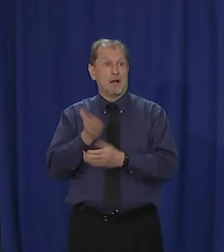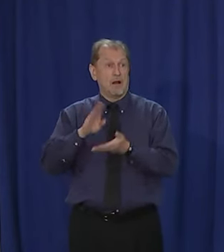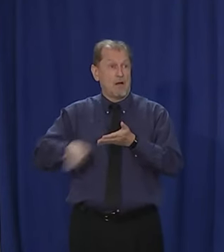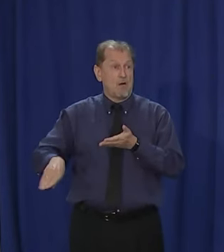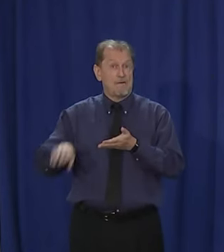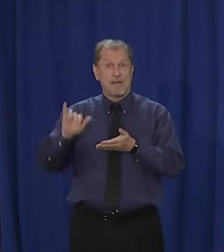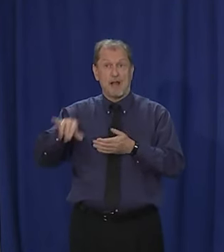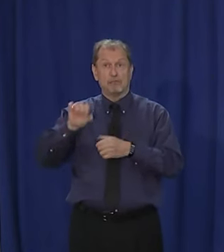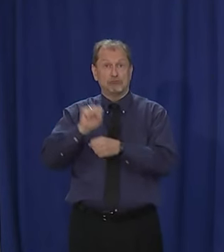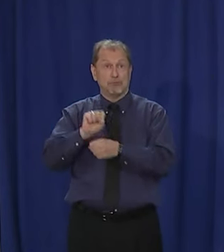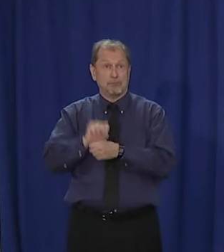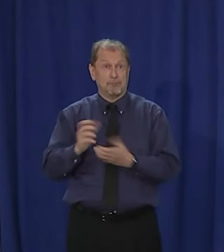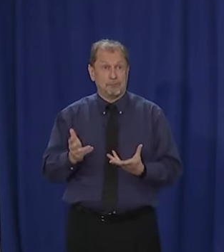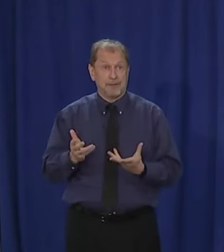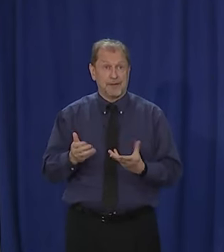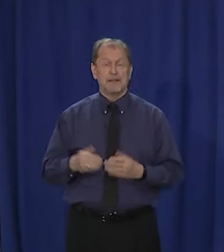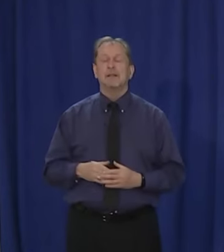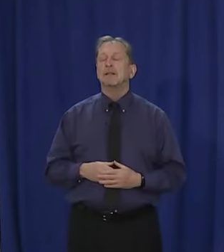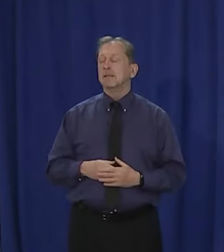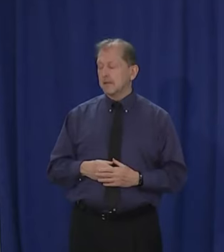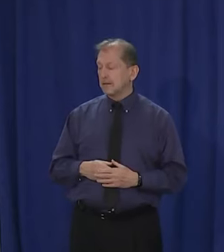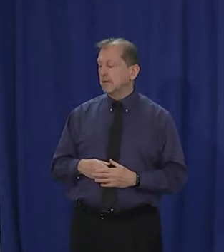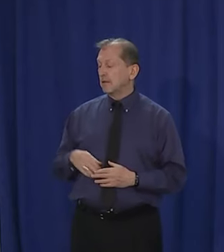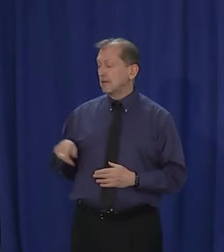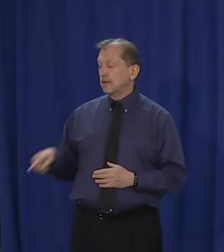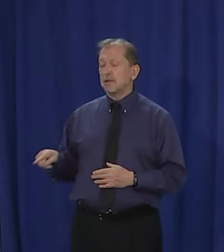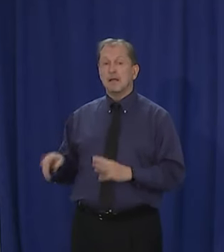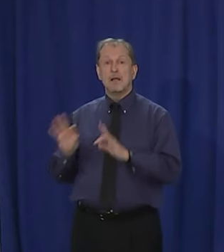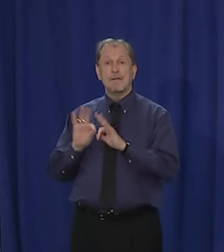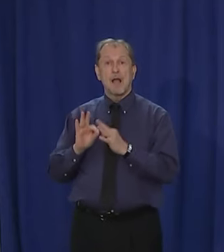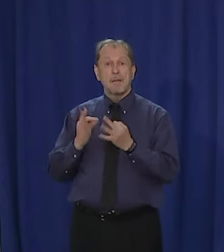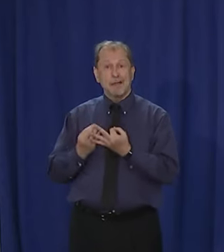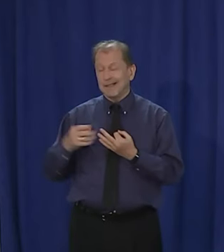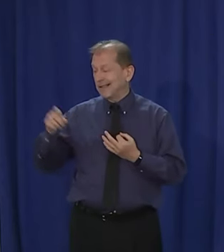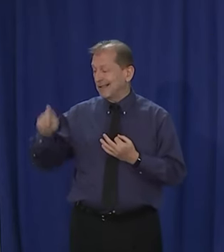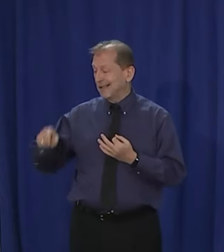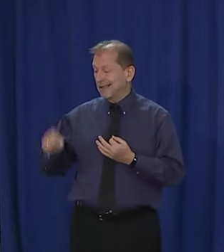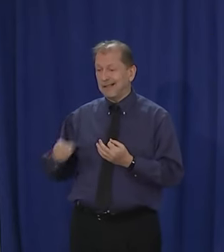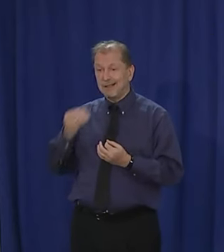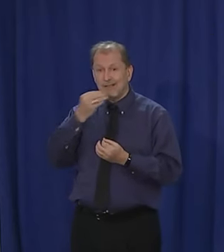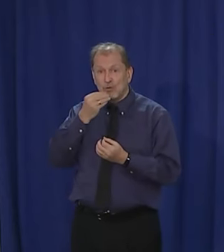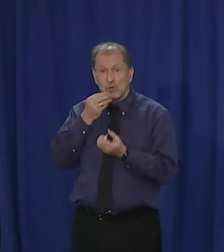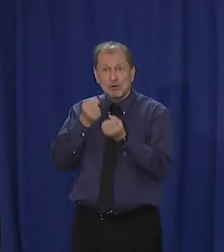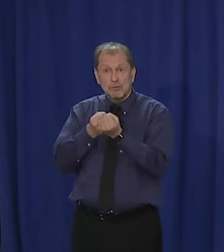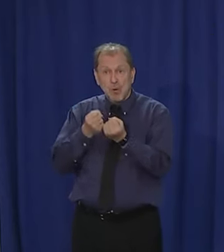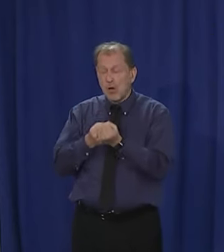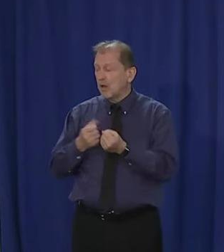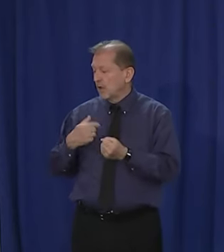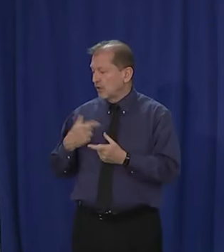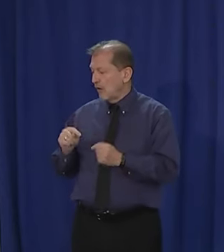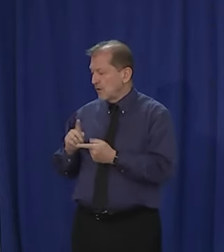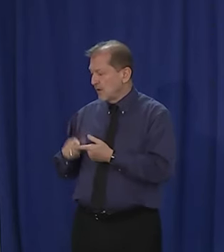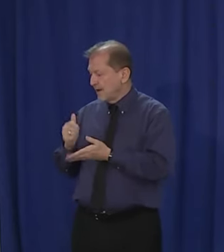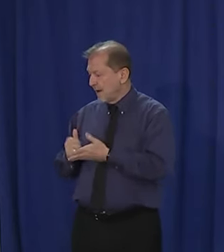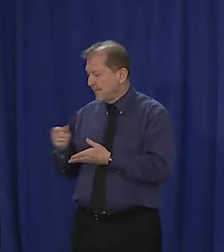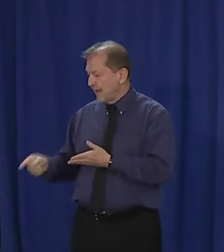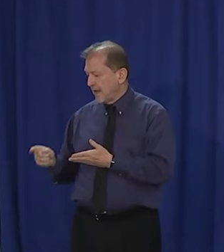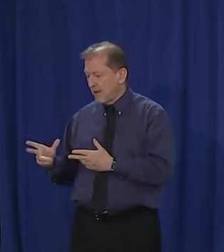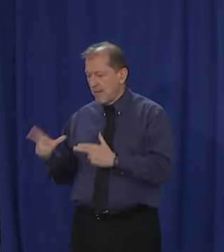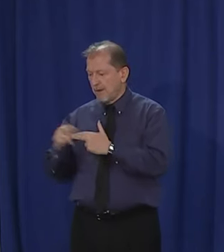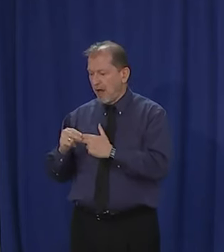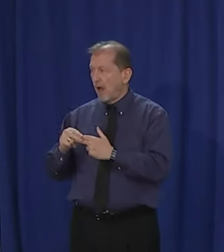You know, there's a family in my community that we're working to bring food to and support and get them to apply for assistance at the city